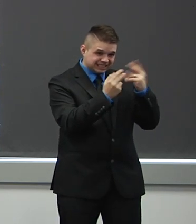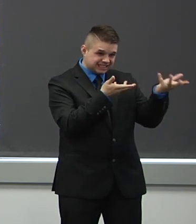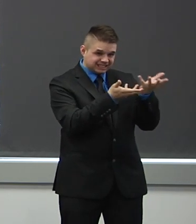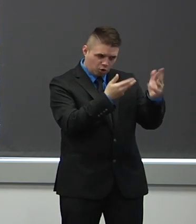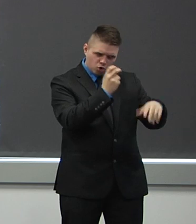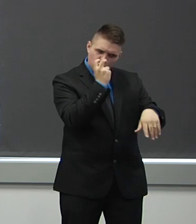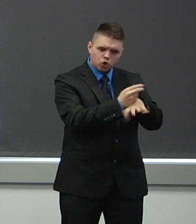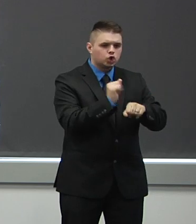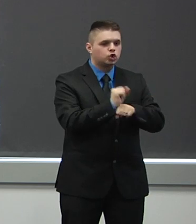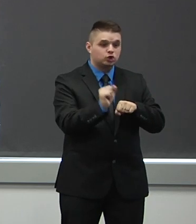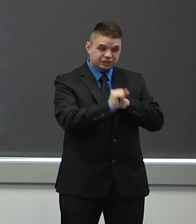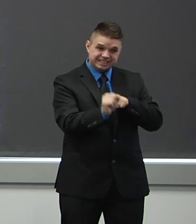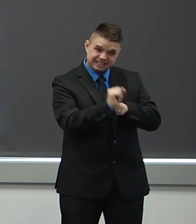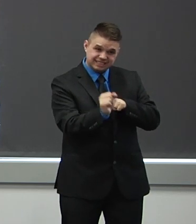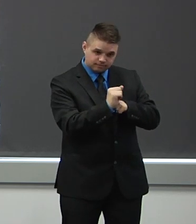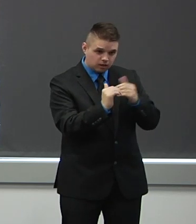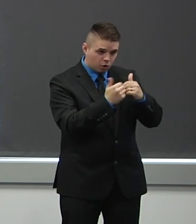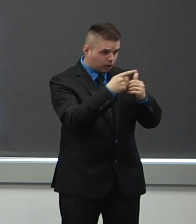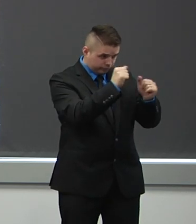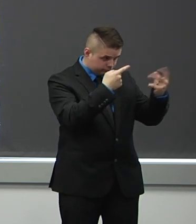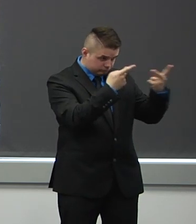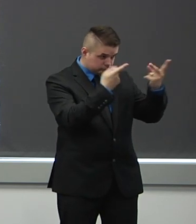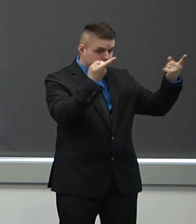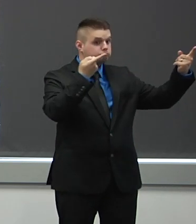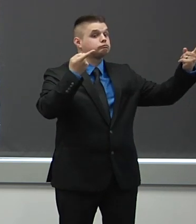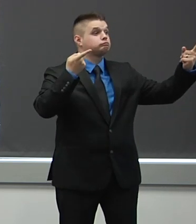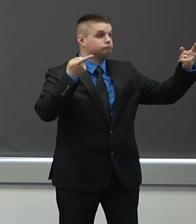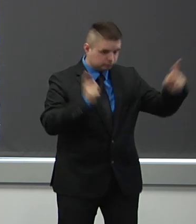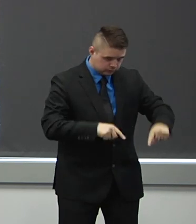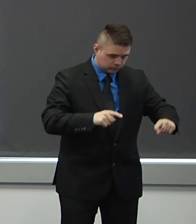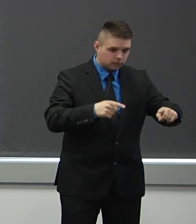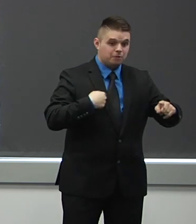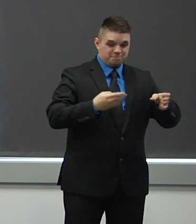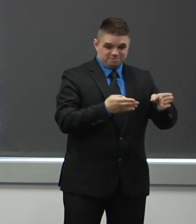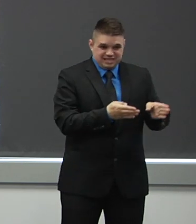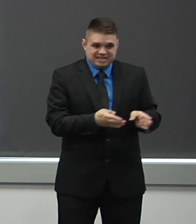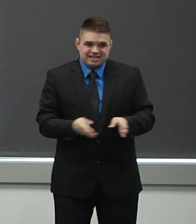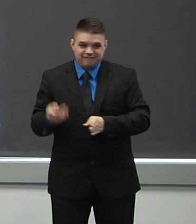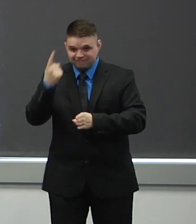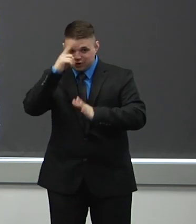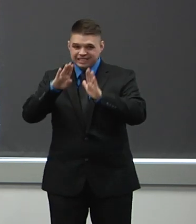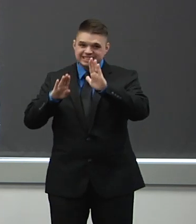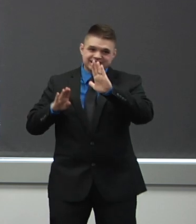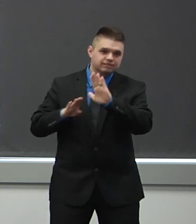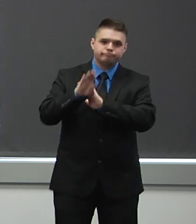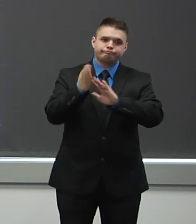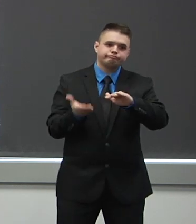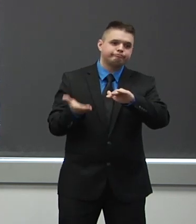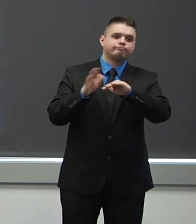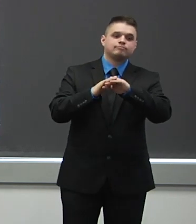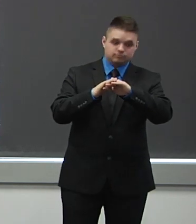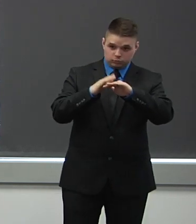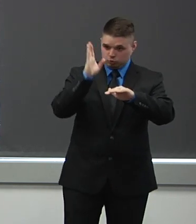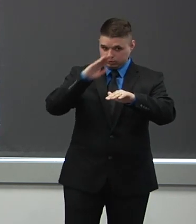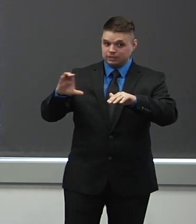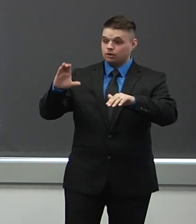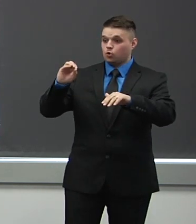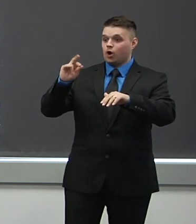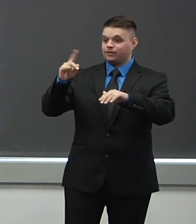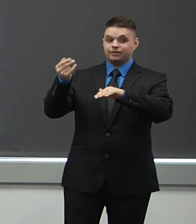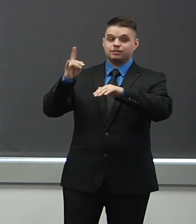of agreements whereby we know we're preparing for potential surge in cases, and we want to be prepared to be able to